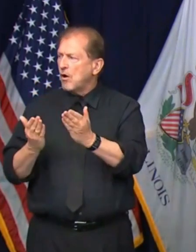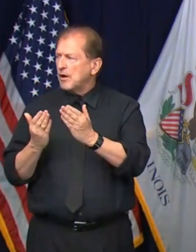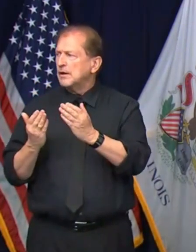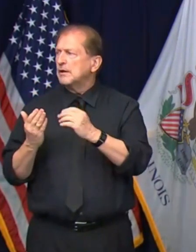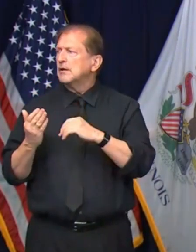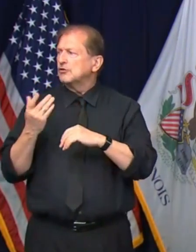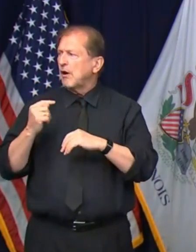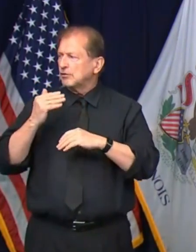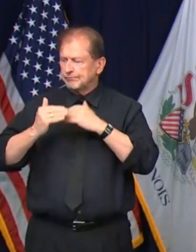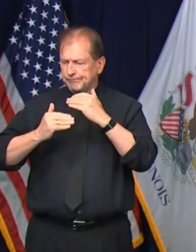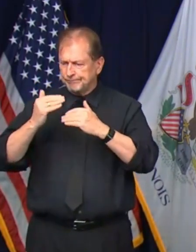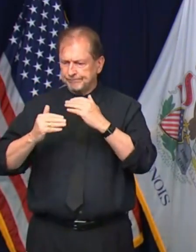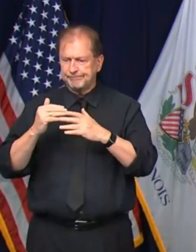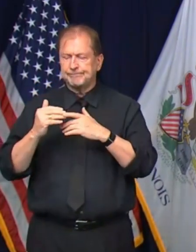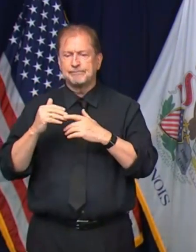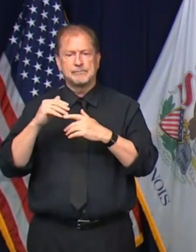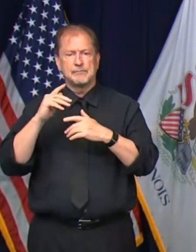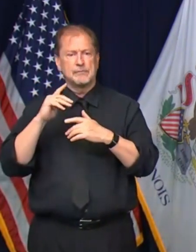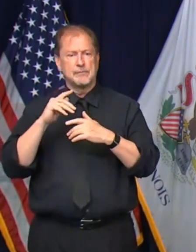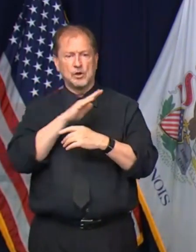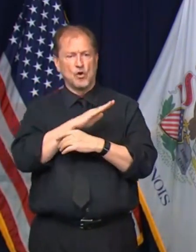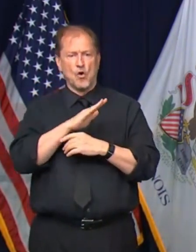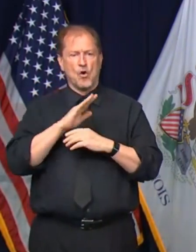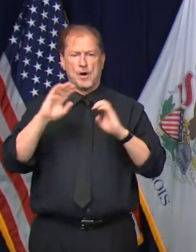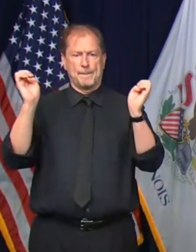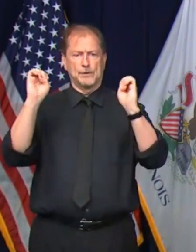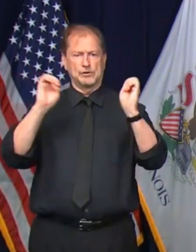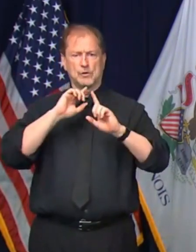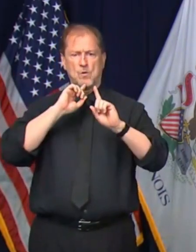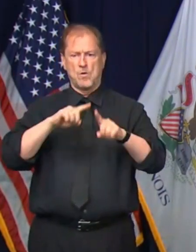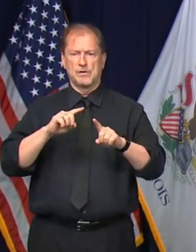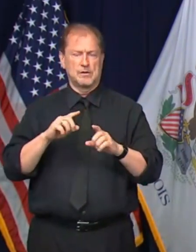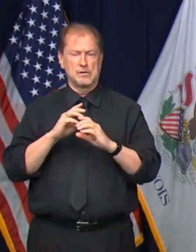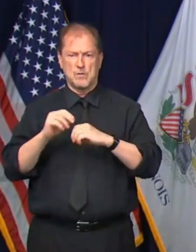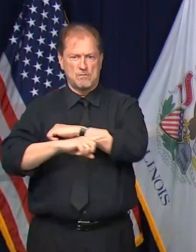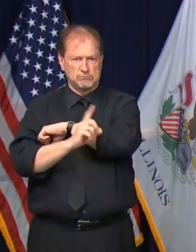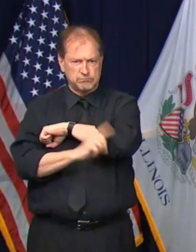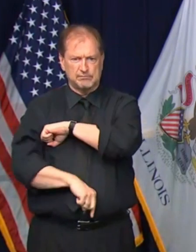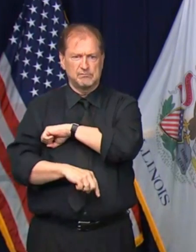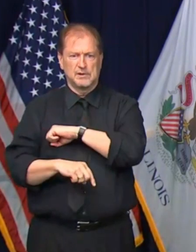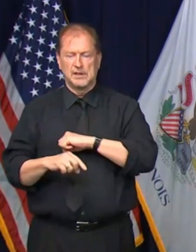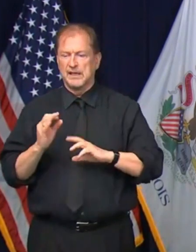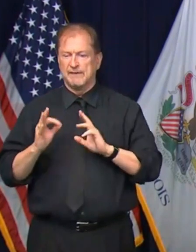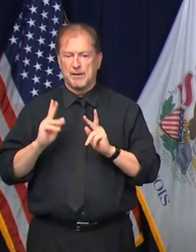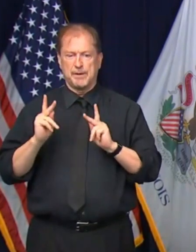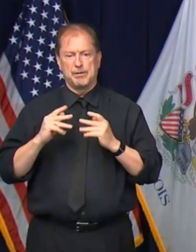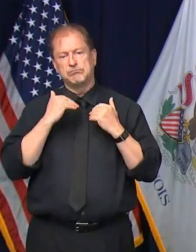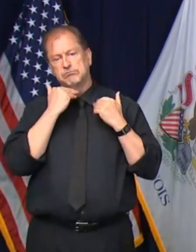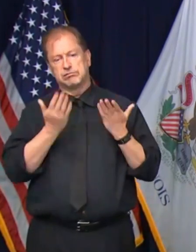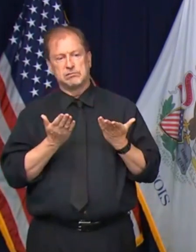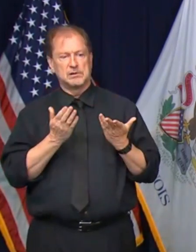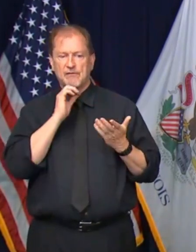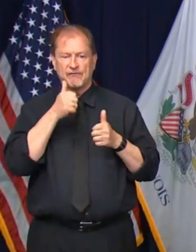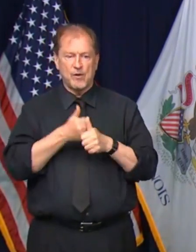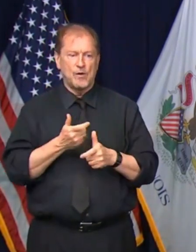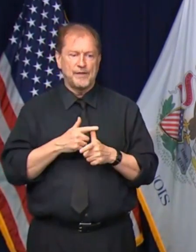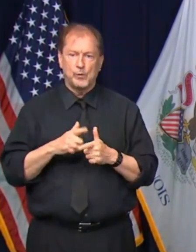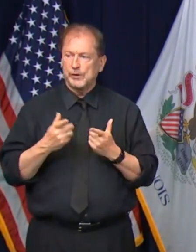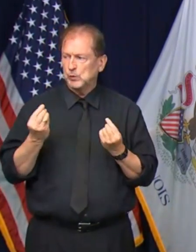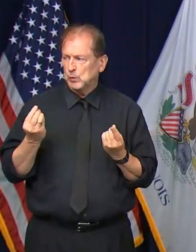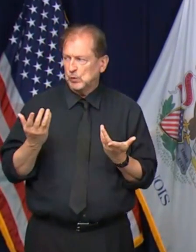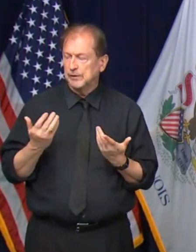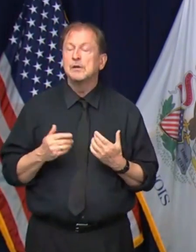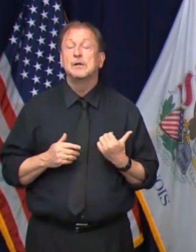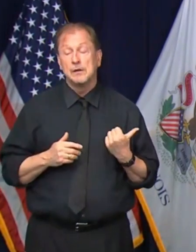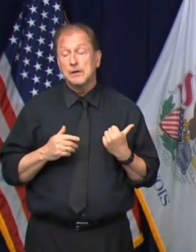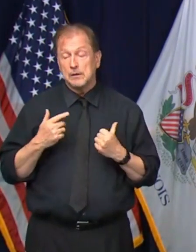to advance, are there any real teeth to your emergency orders? What will the state do to those who violate the orders? Yeah, well, we're left with the enforcement mechanisms that